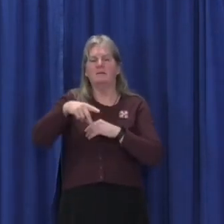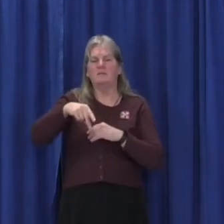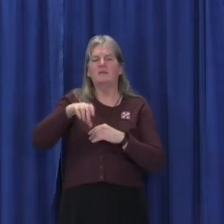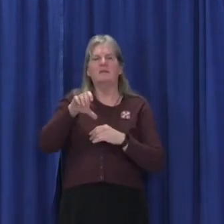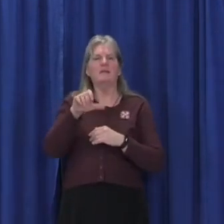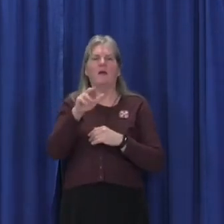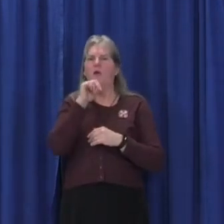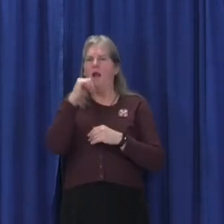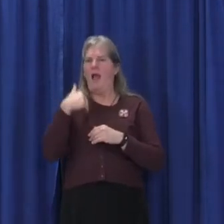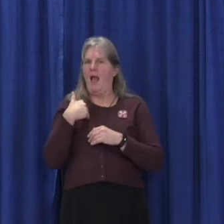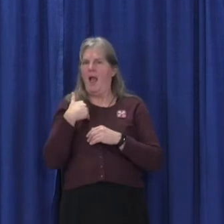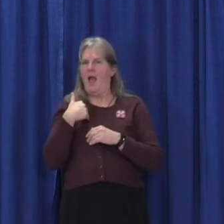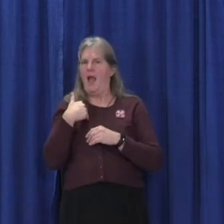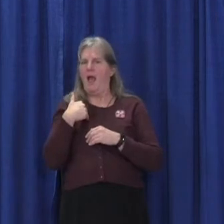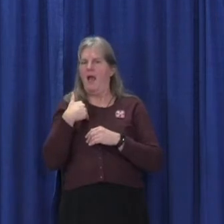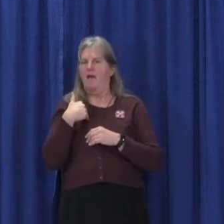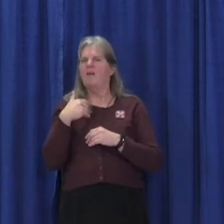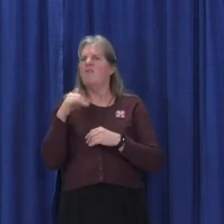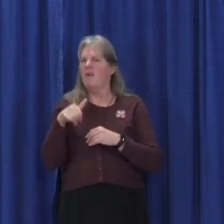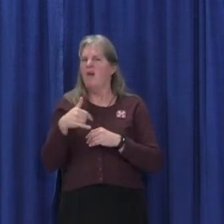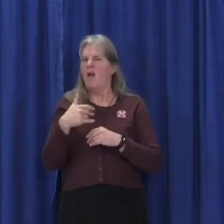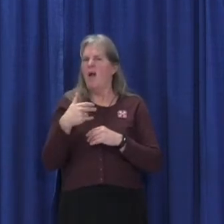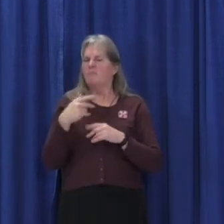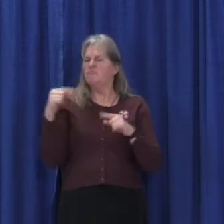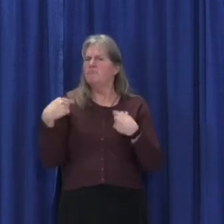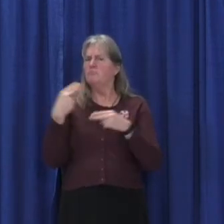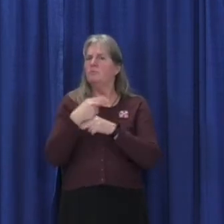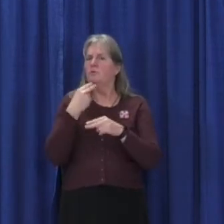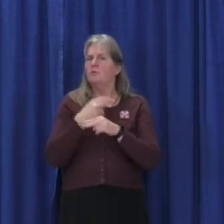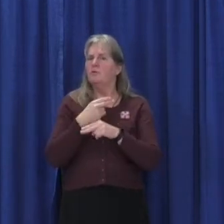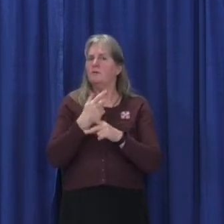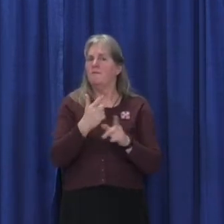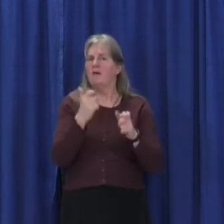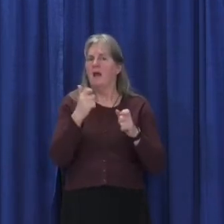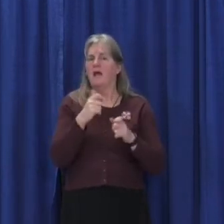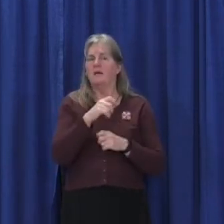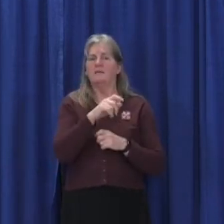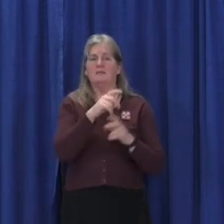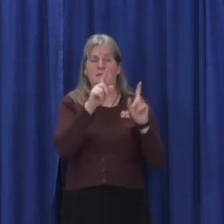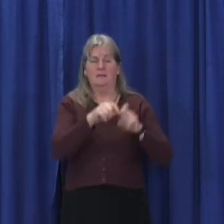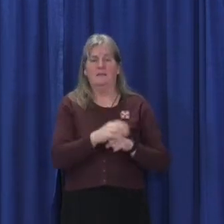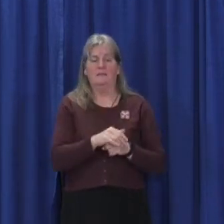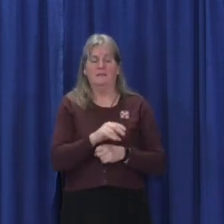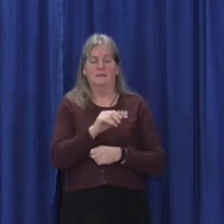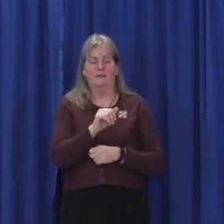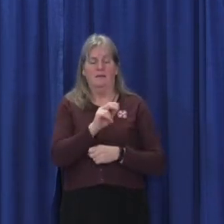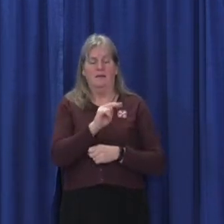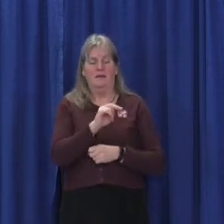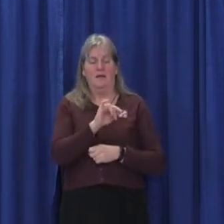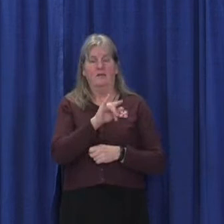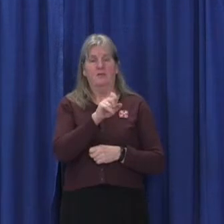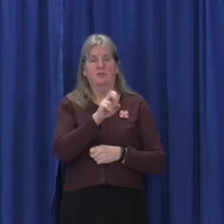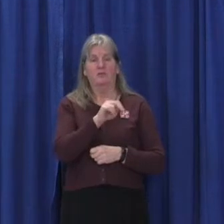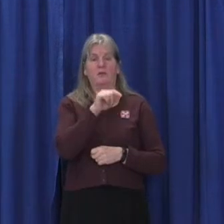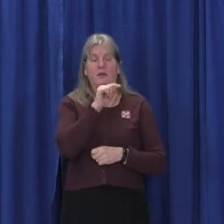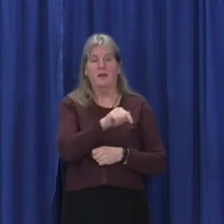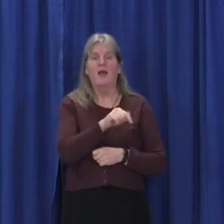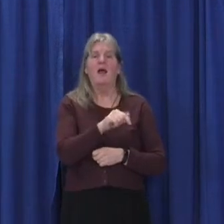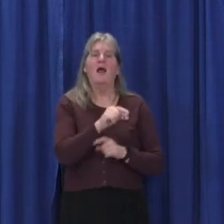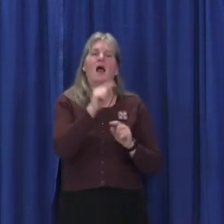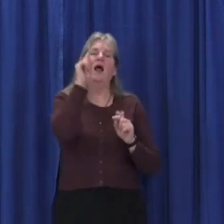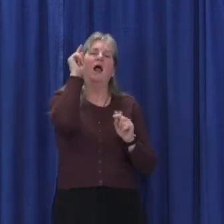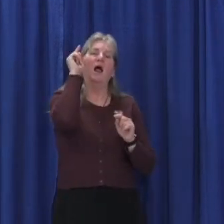testing. And this is how we've been using these rapid testings. Antigen testings are not as sensitive